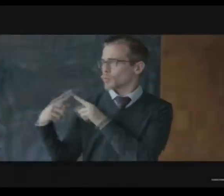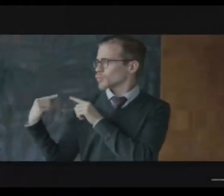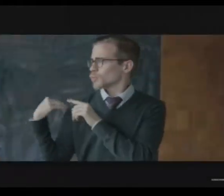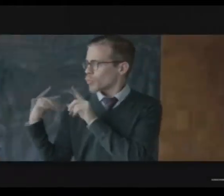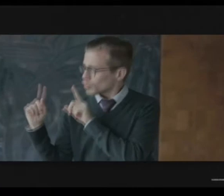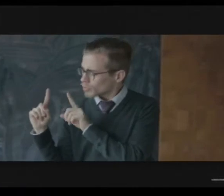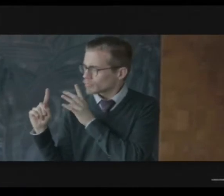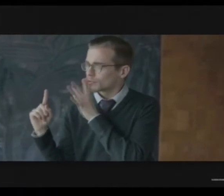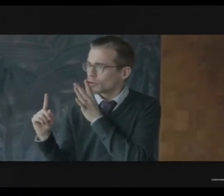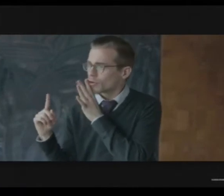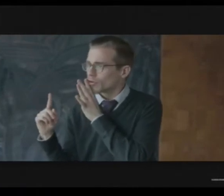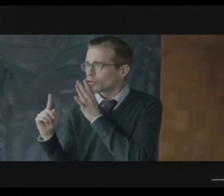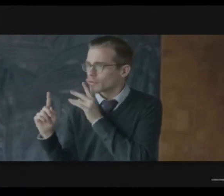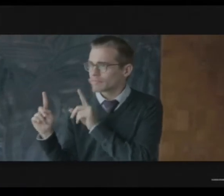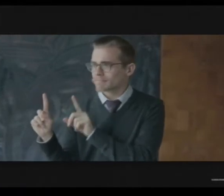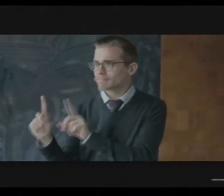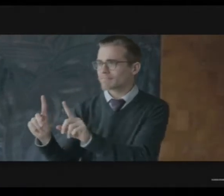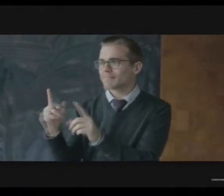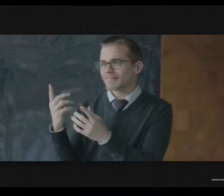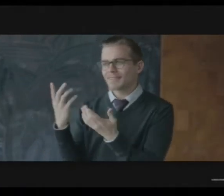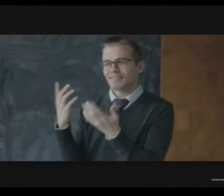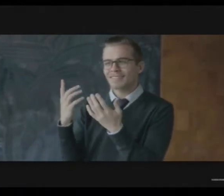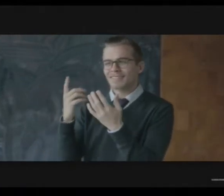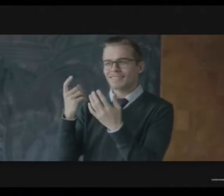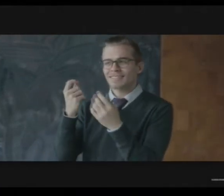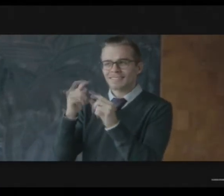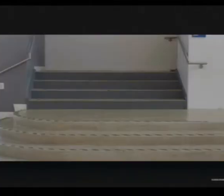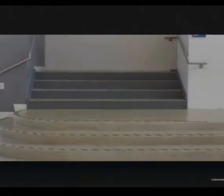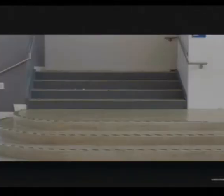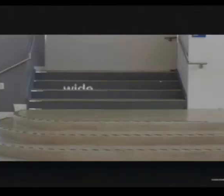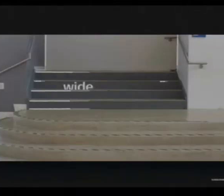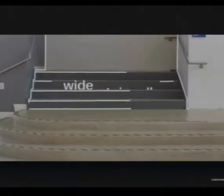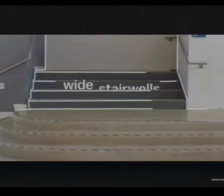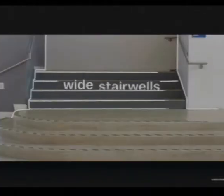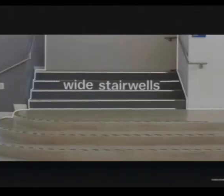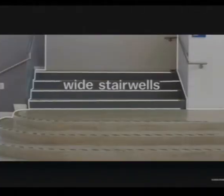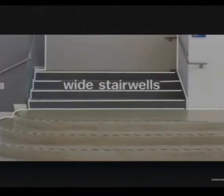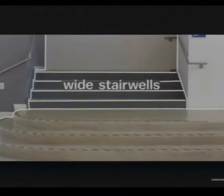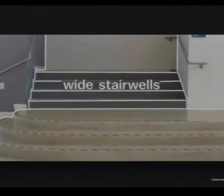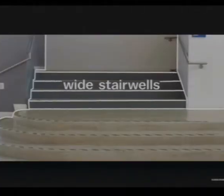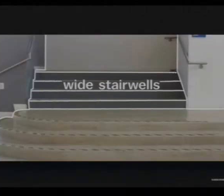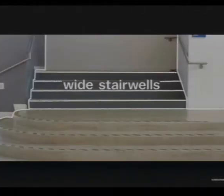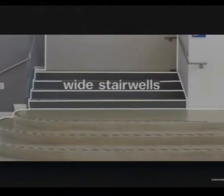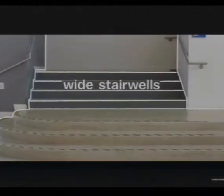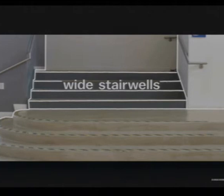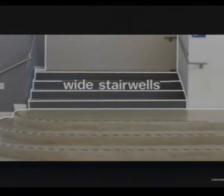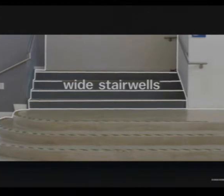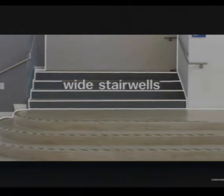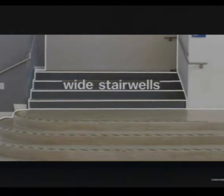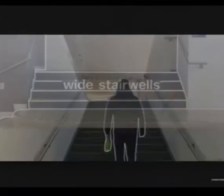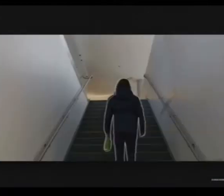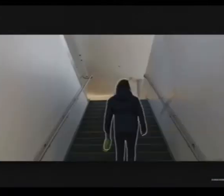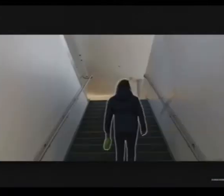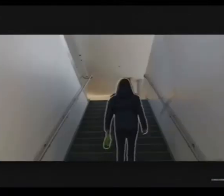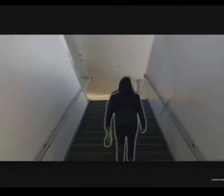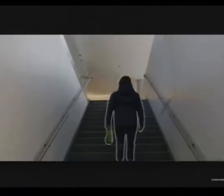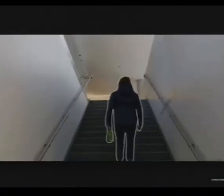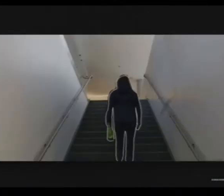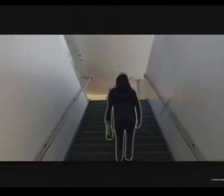to each other, speaking to each other without that need for the visual field. Stairs also require a great deal more visual attention to